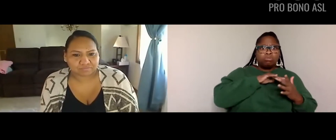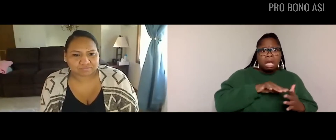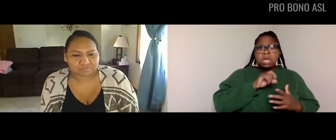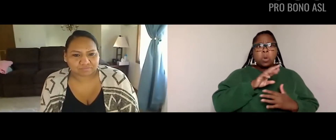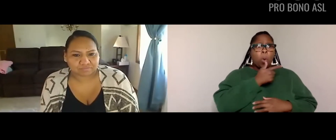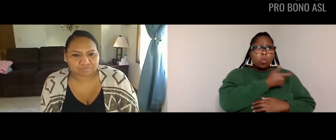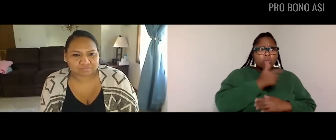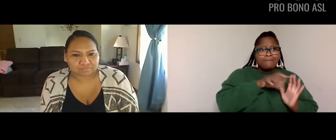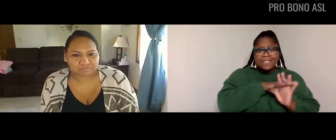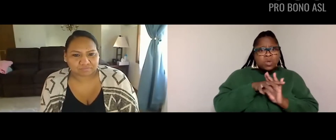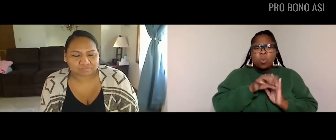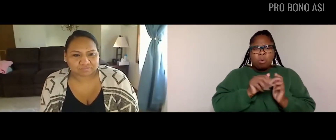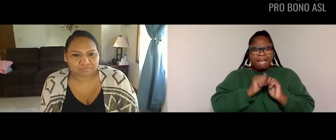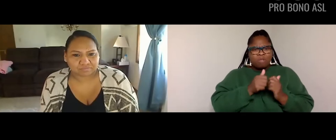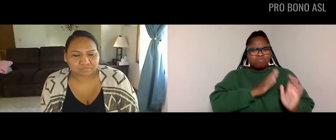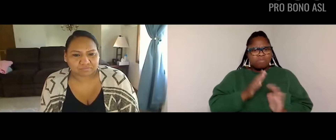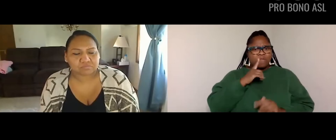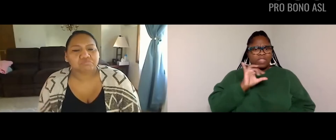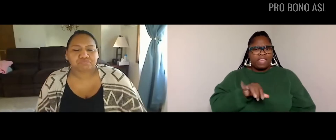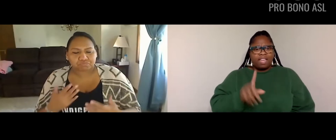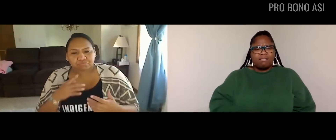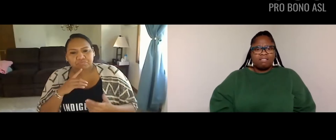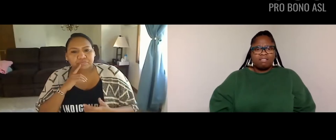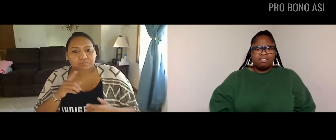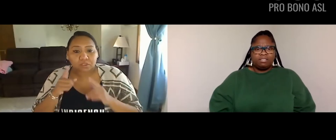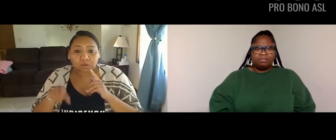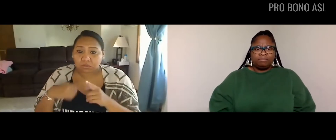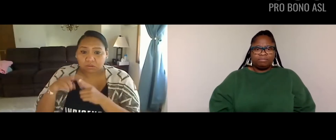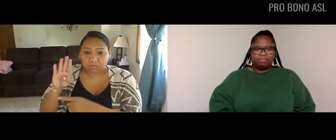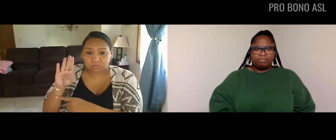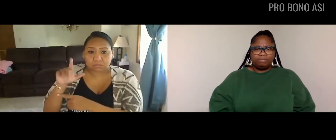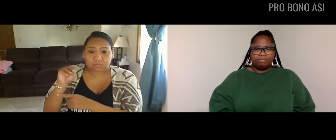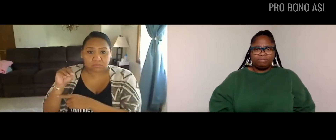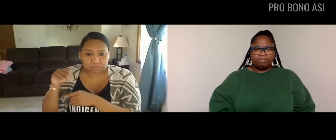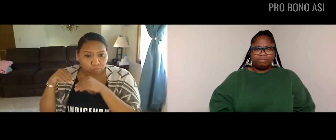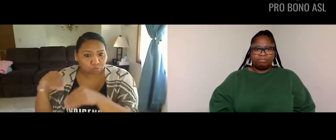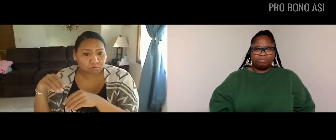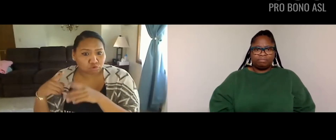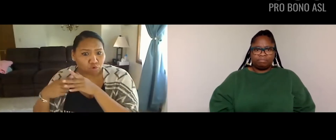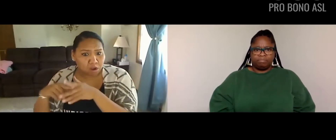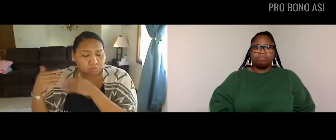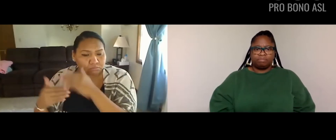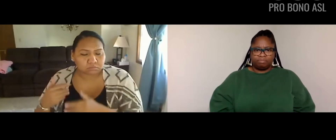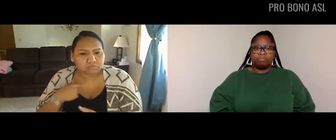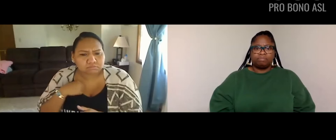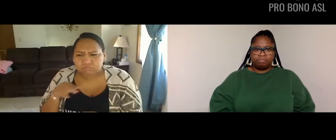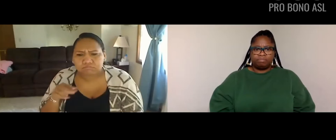to interpret for that situation before you showed up? Did you watch videos? What did you do exactly?